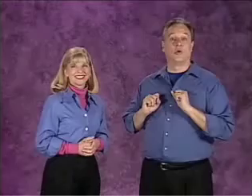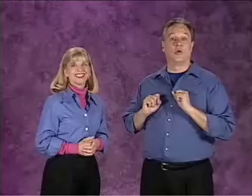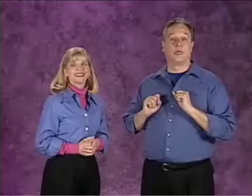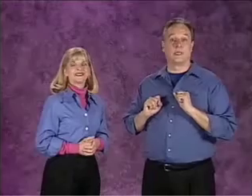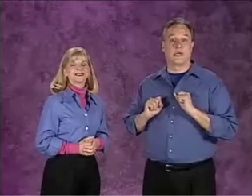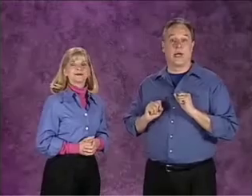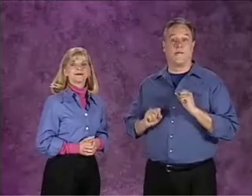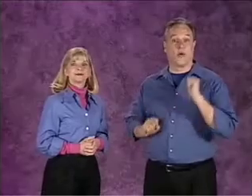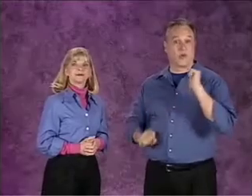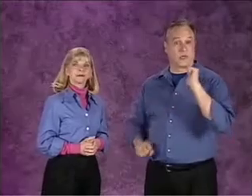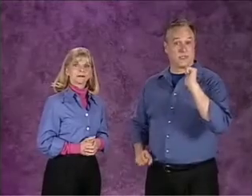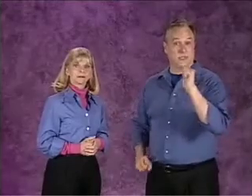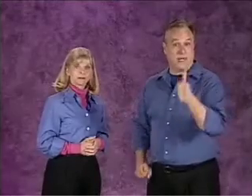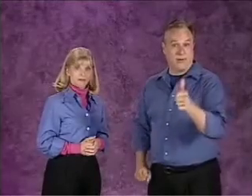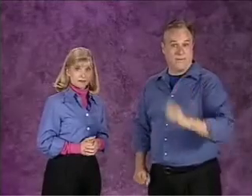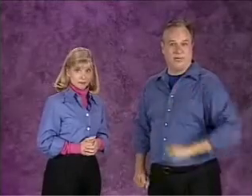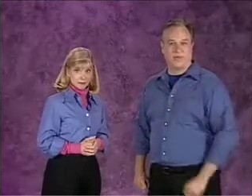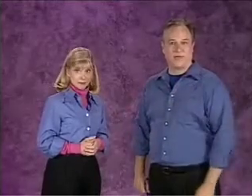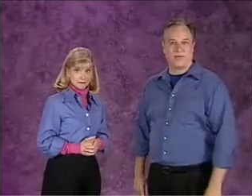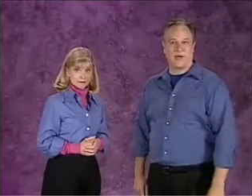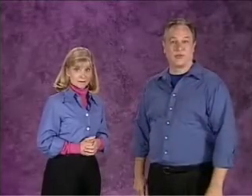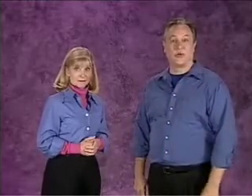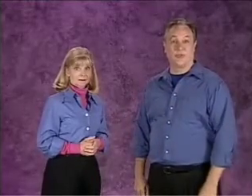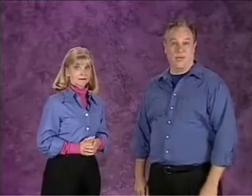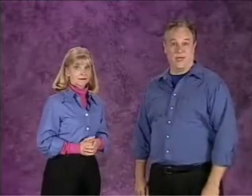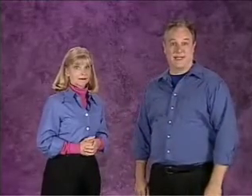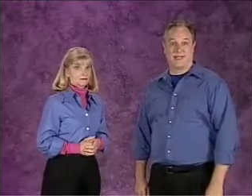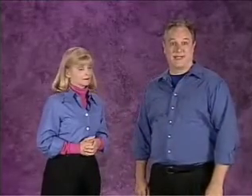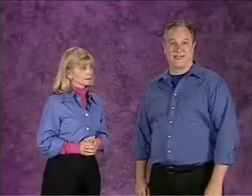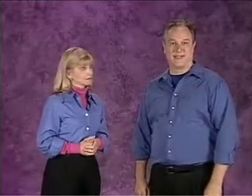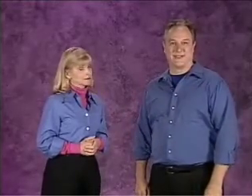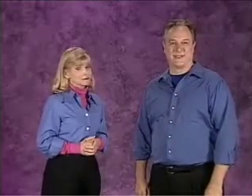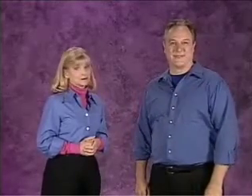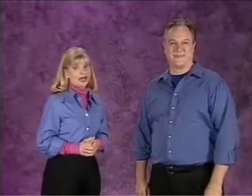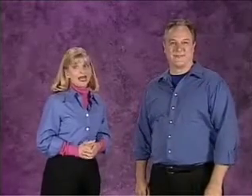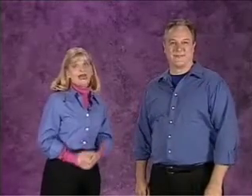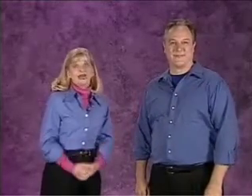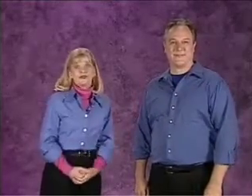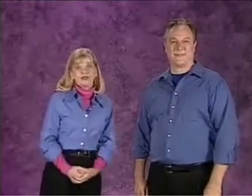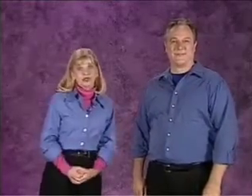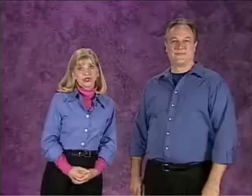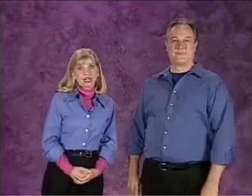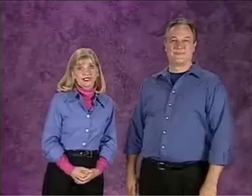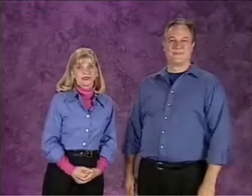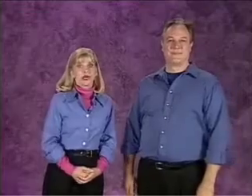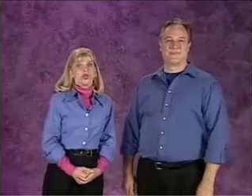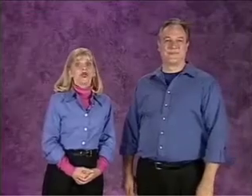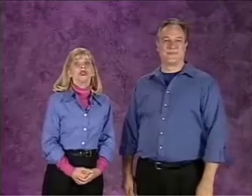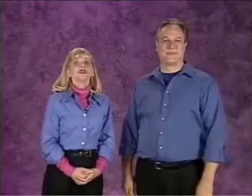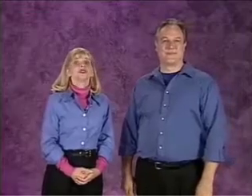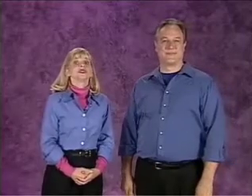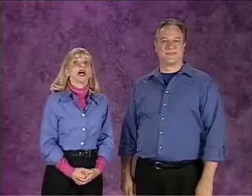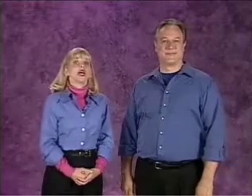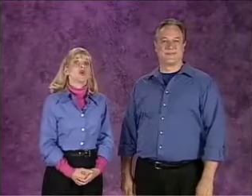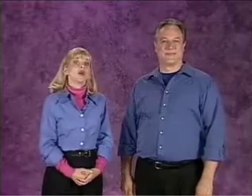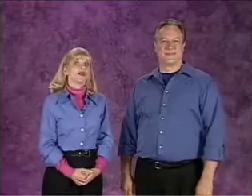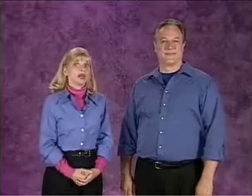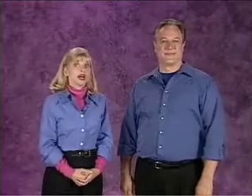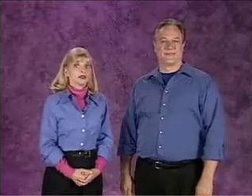could decide for yourself as you encounter these sentences. In future lessons, you'll need to decide whether or not to